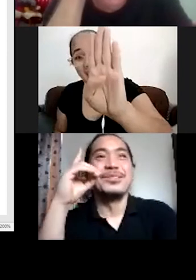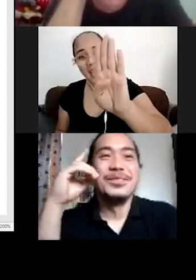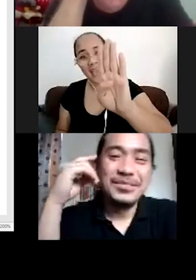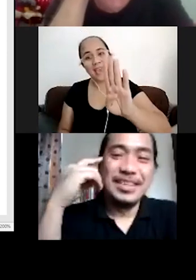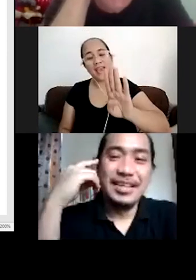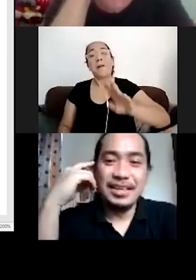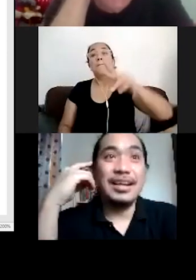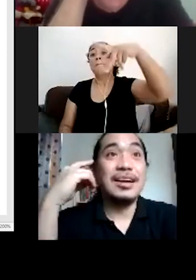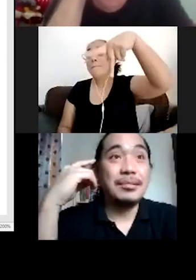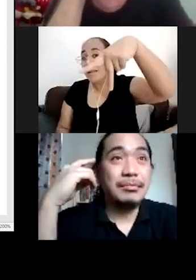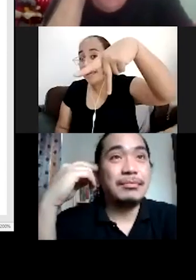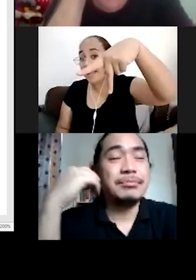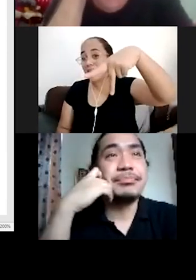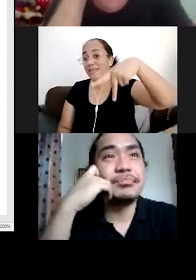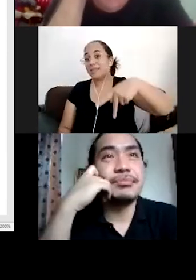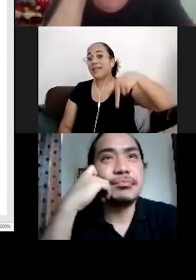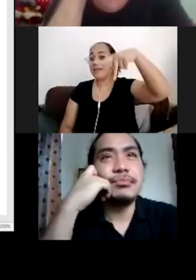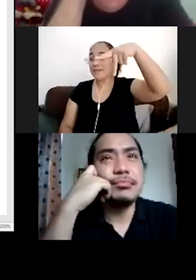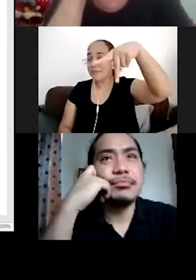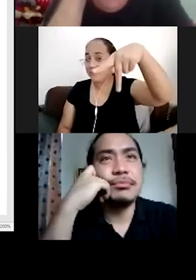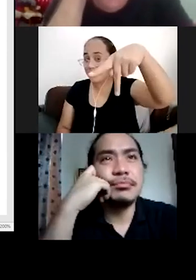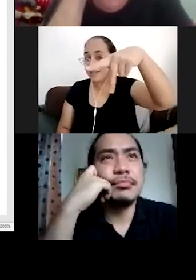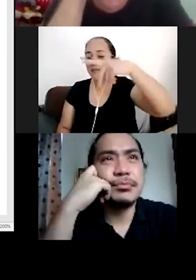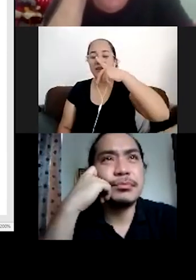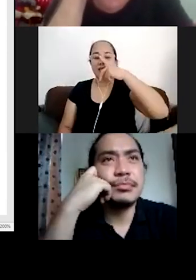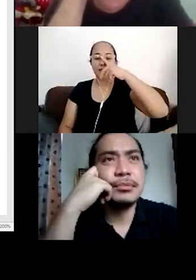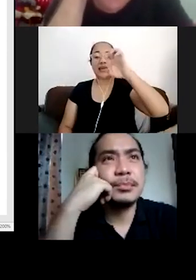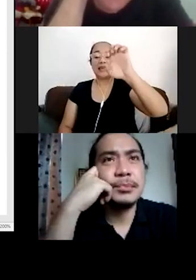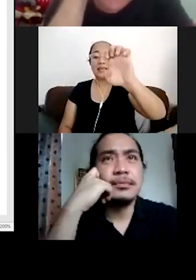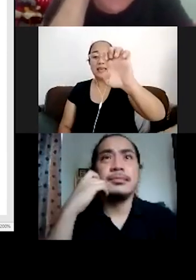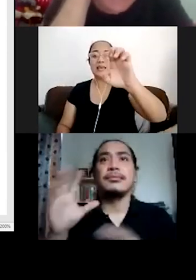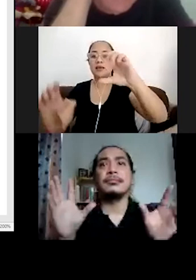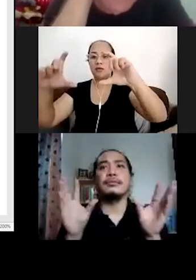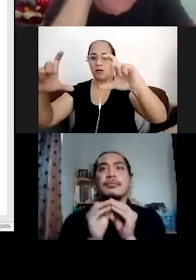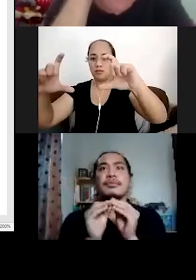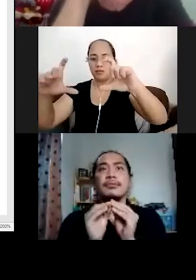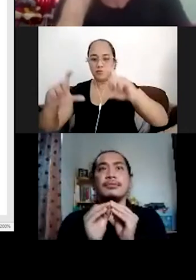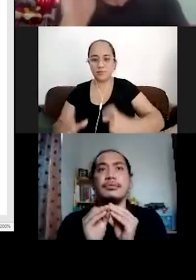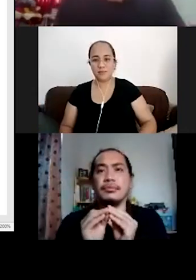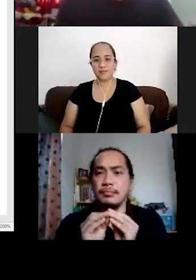predicate. It's the predicate in the embedded clause.